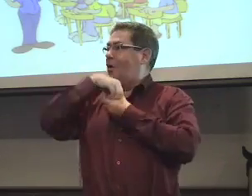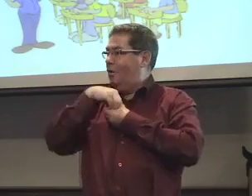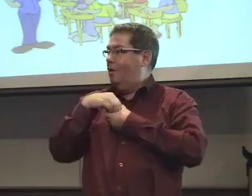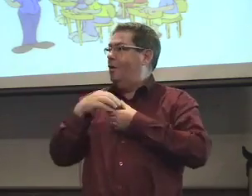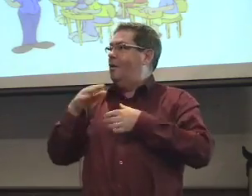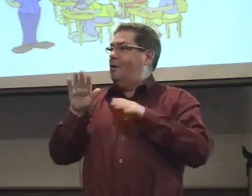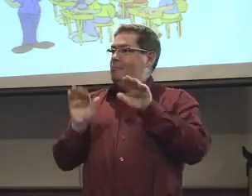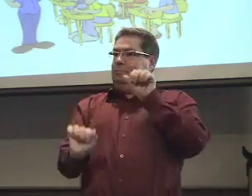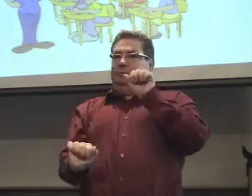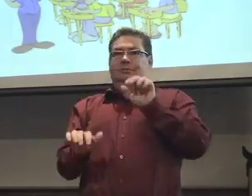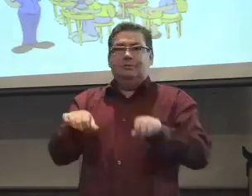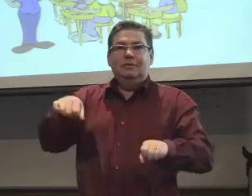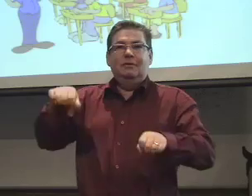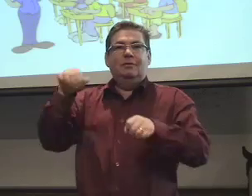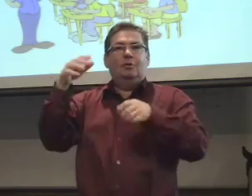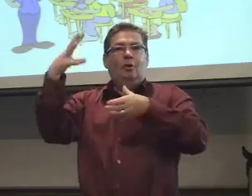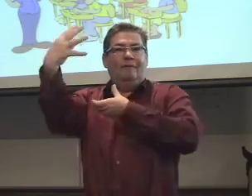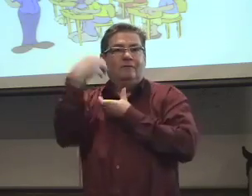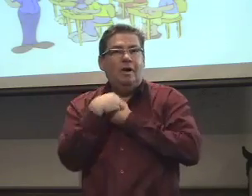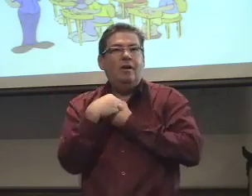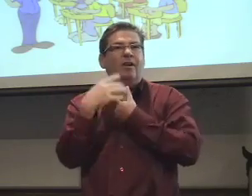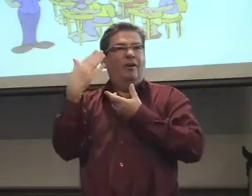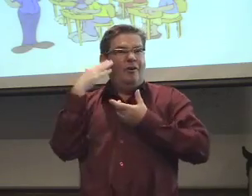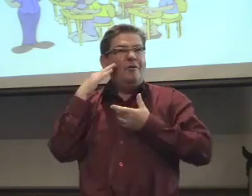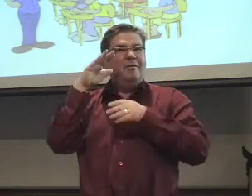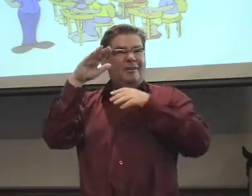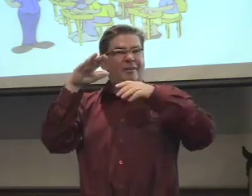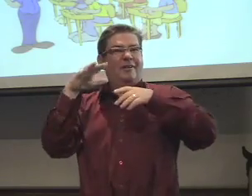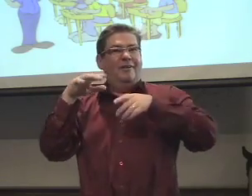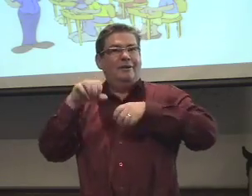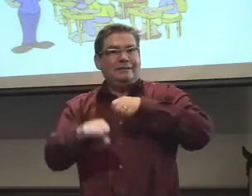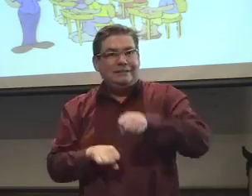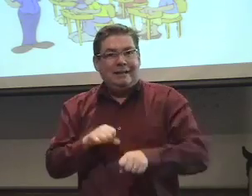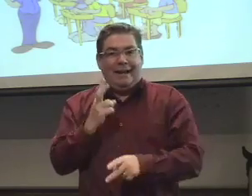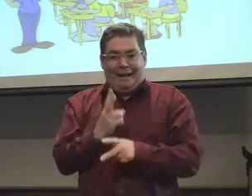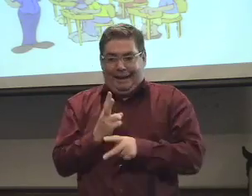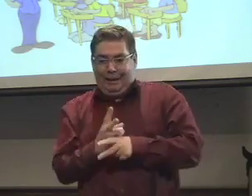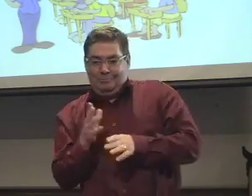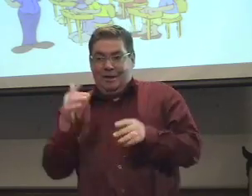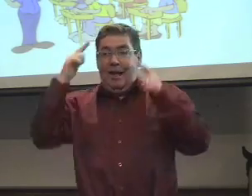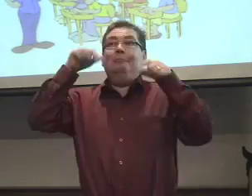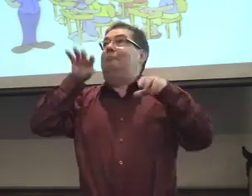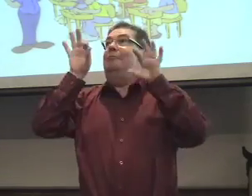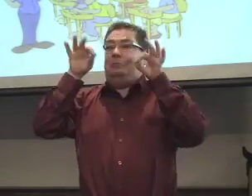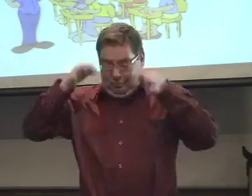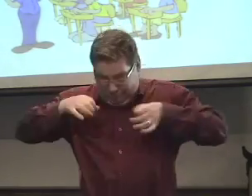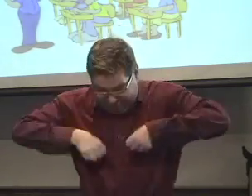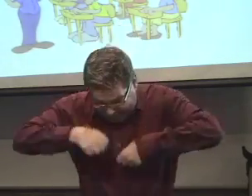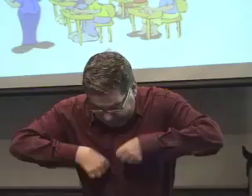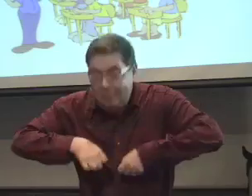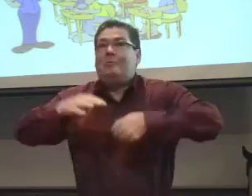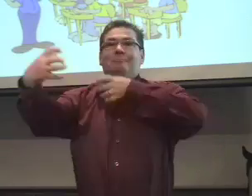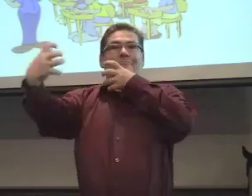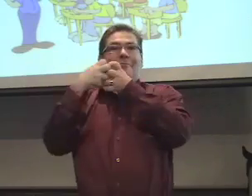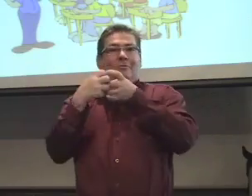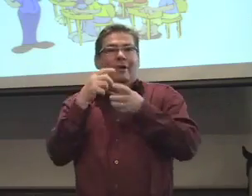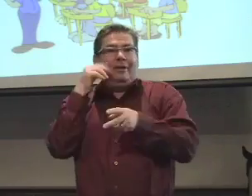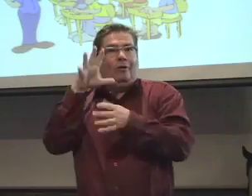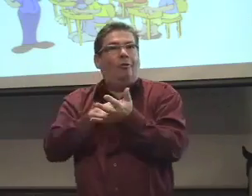monitor your speed. You have to learn how to keep your head up so you're not looking down and bashing into stuff. You have